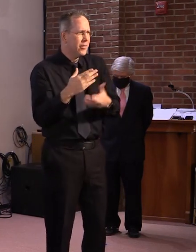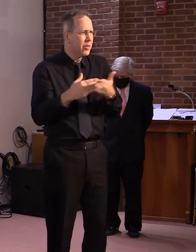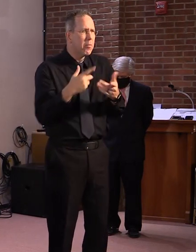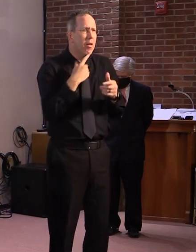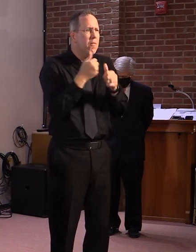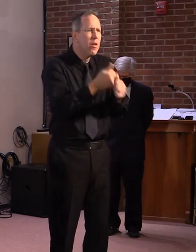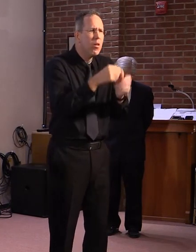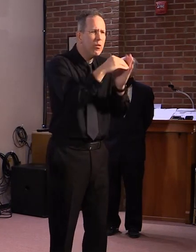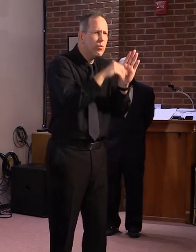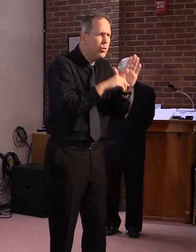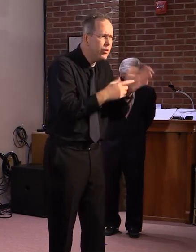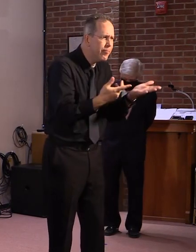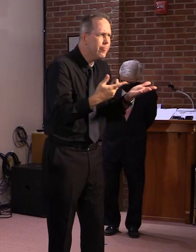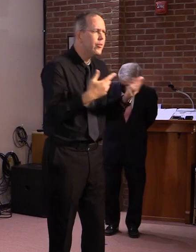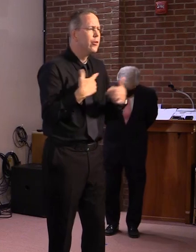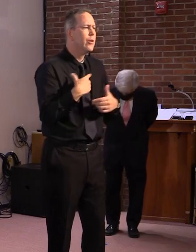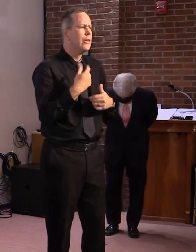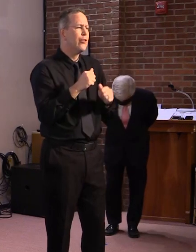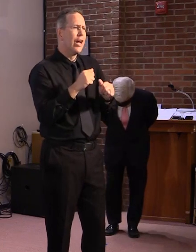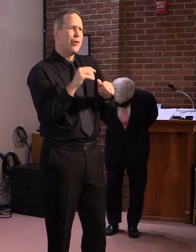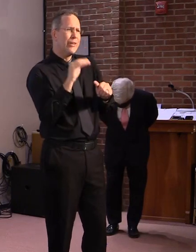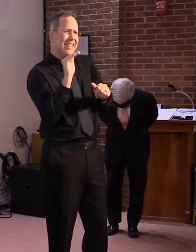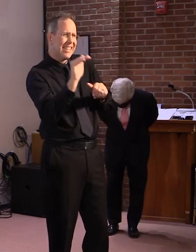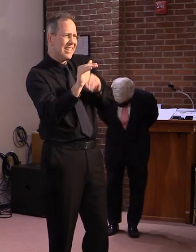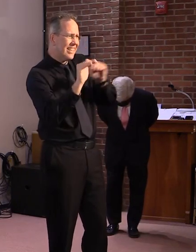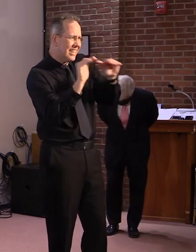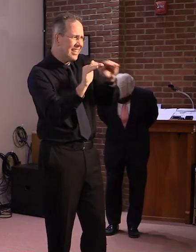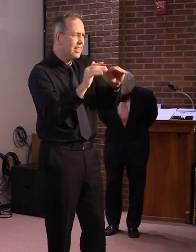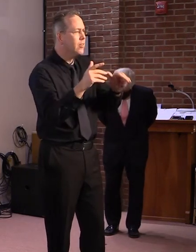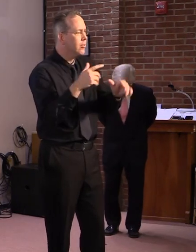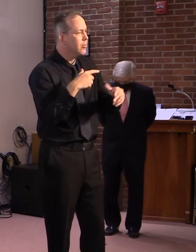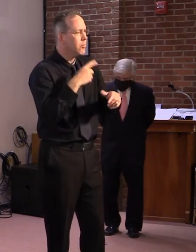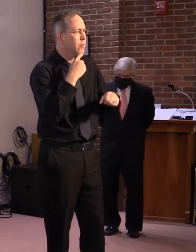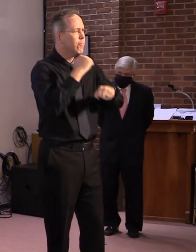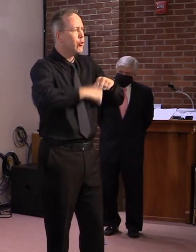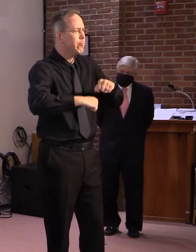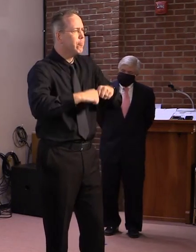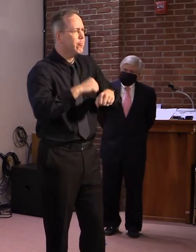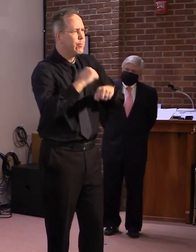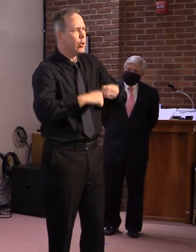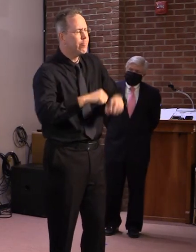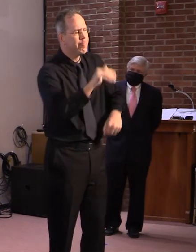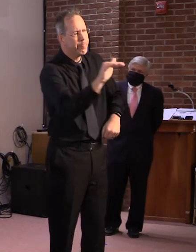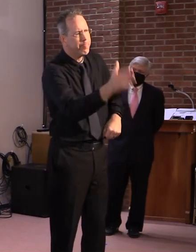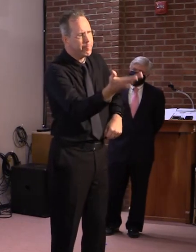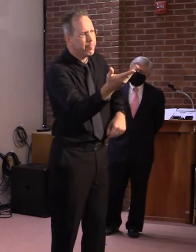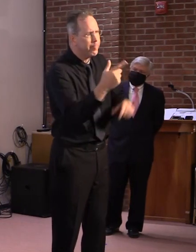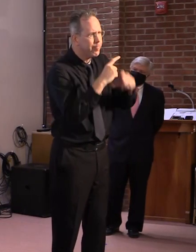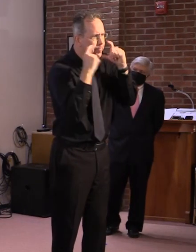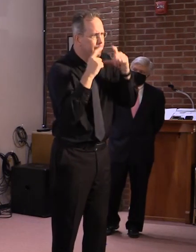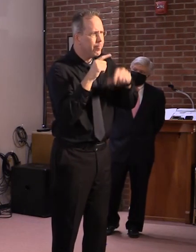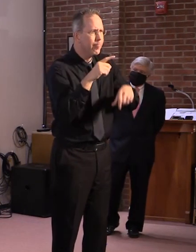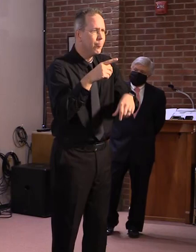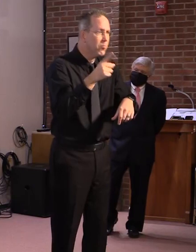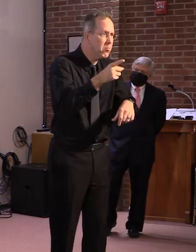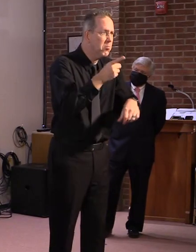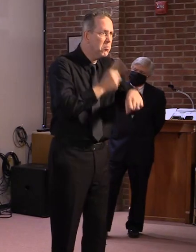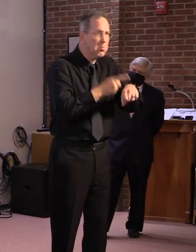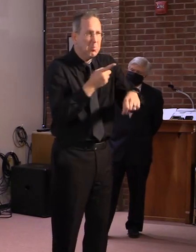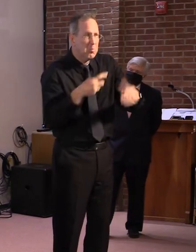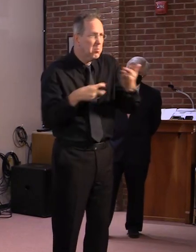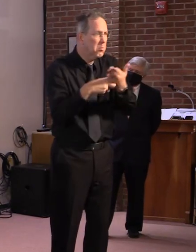Vermont to ensure that they're aware of our quarantine requirement. As I'm reflecting on this, as much as we, you know, love to